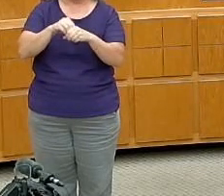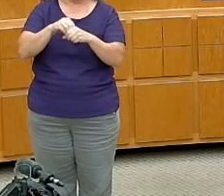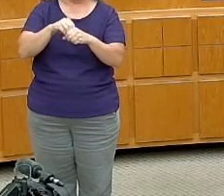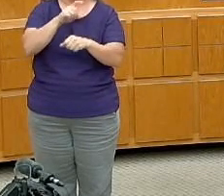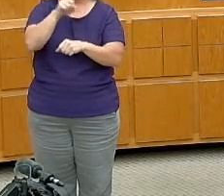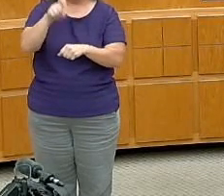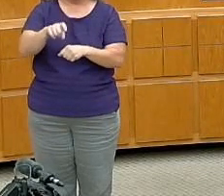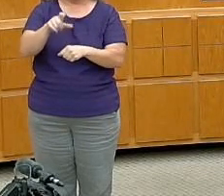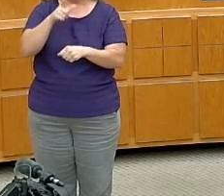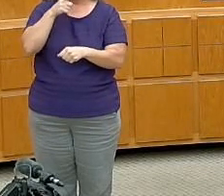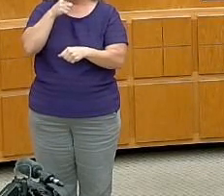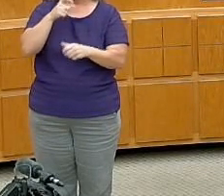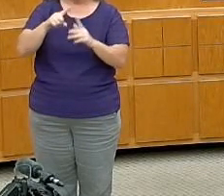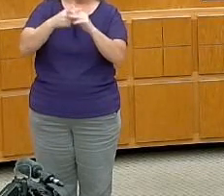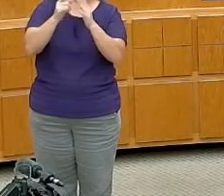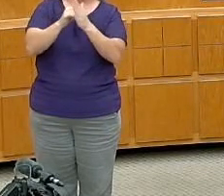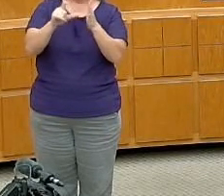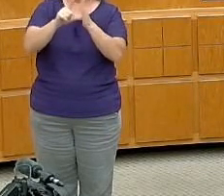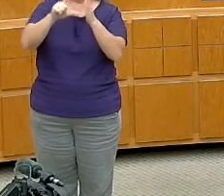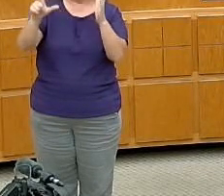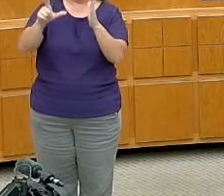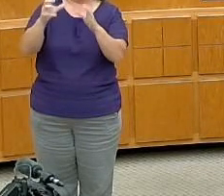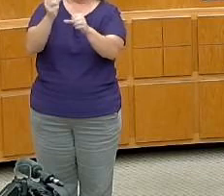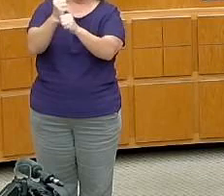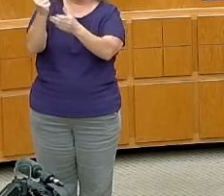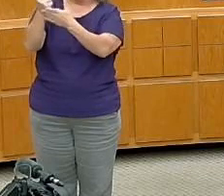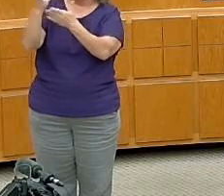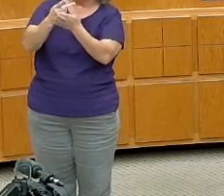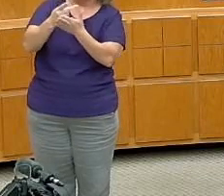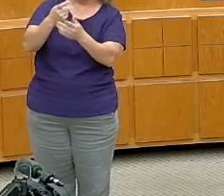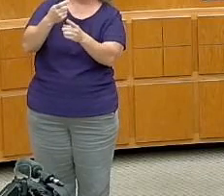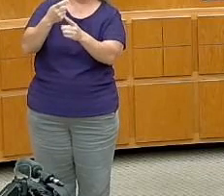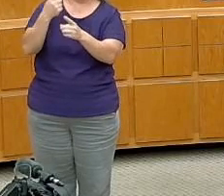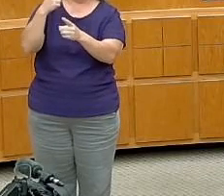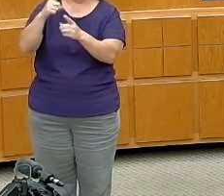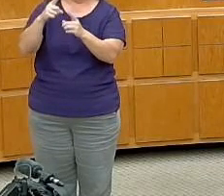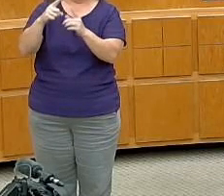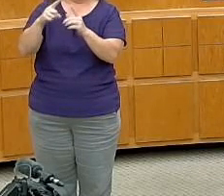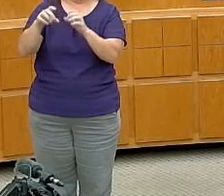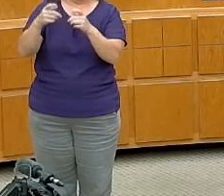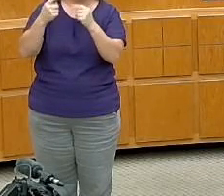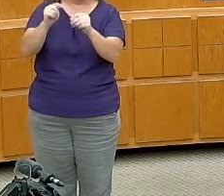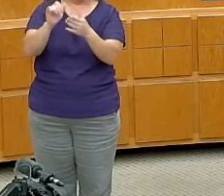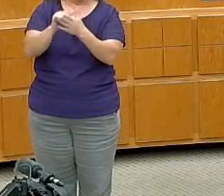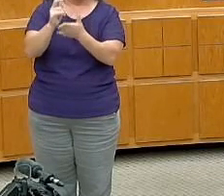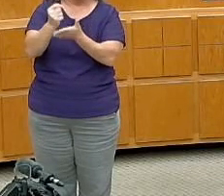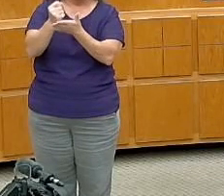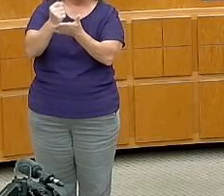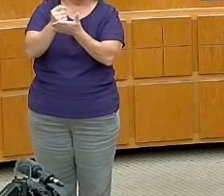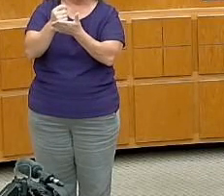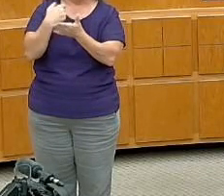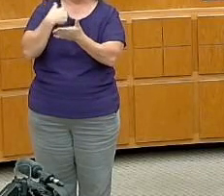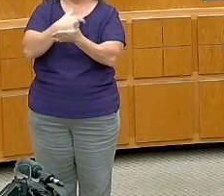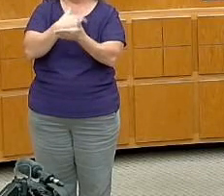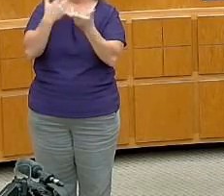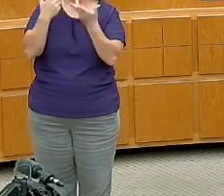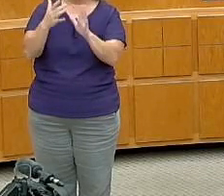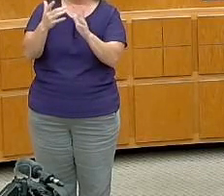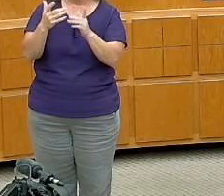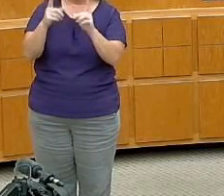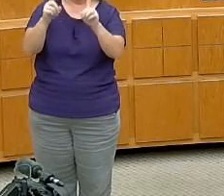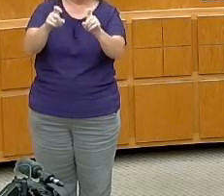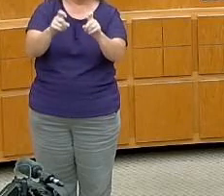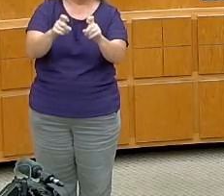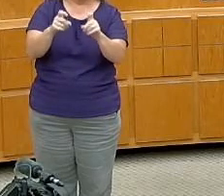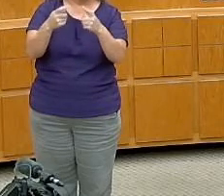FDA plasma therapy, and we transfused the first 3 patients on April 6th, way